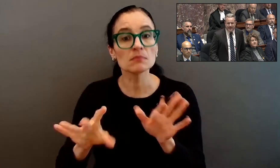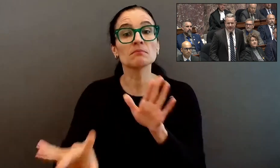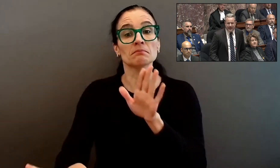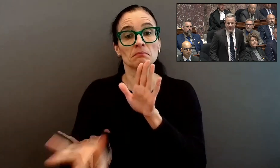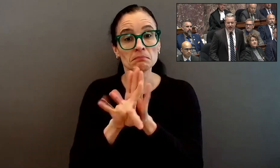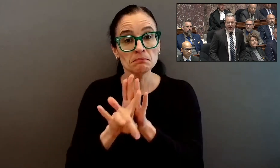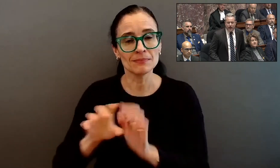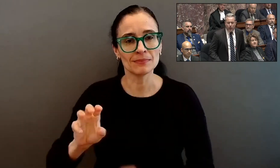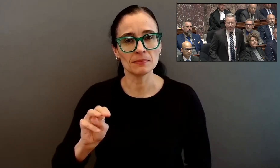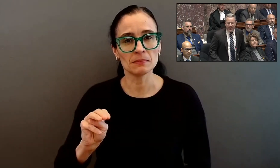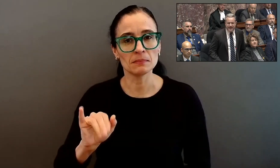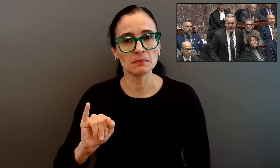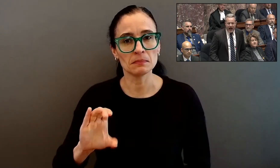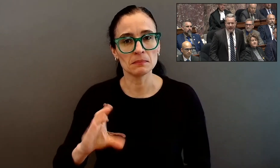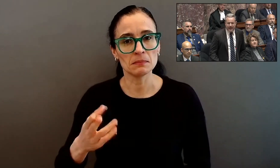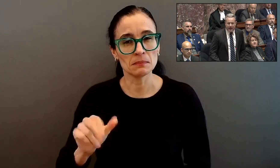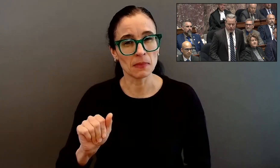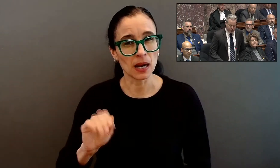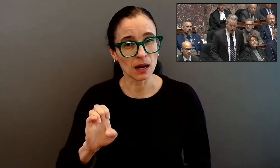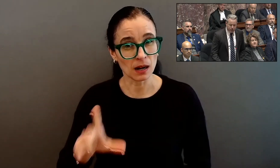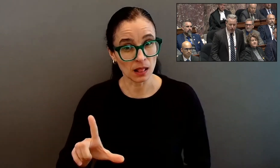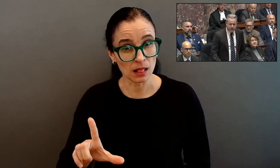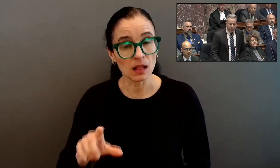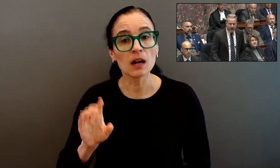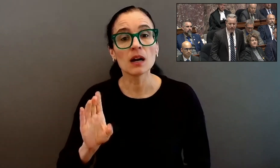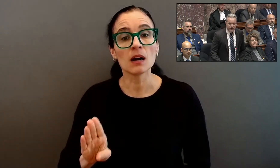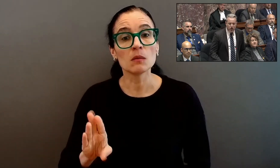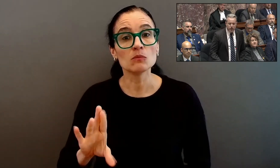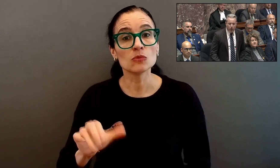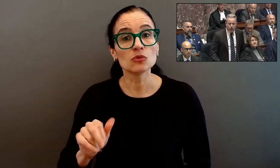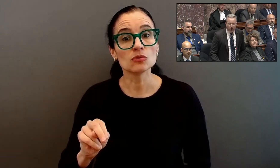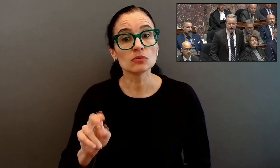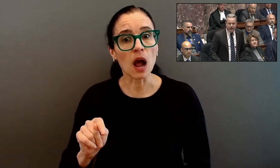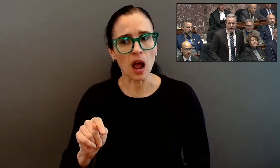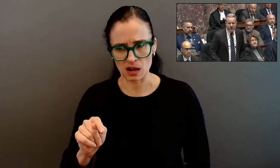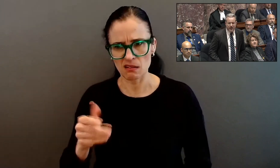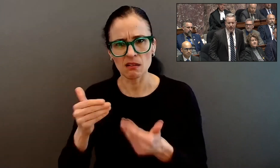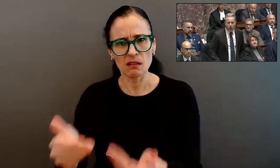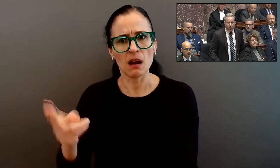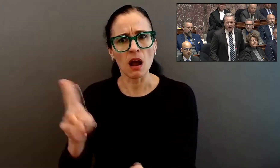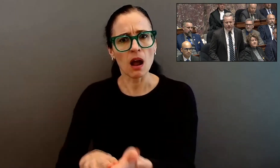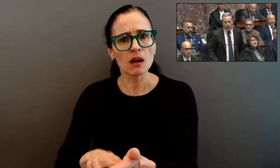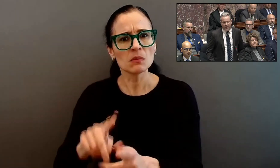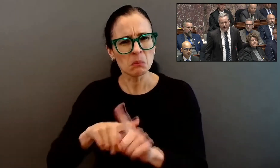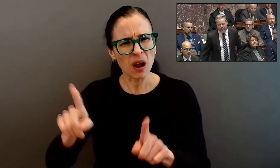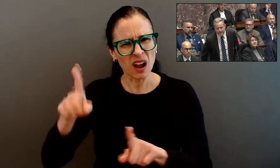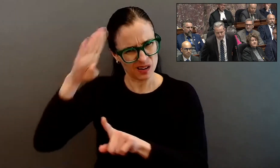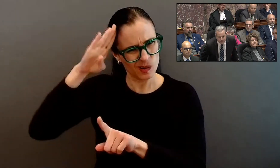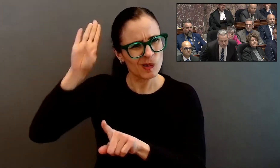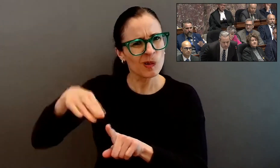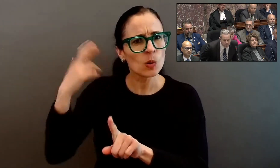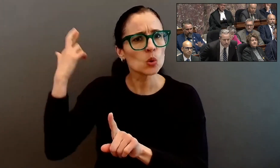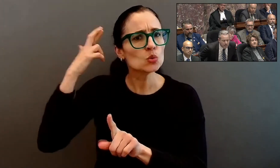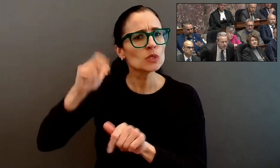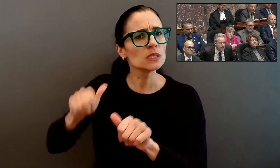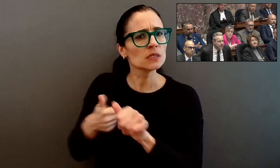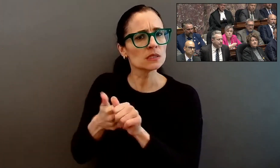Aid BC and knowing exactly that there was no terms of reference, no consultation done whatsoever?